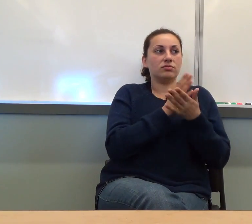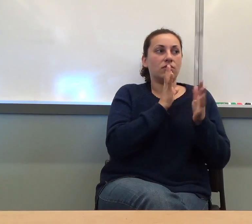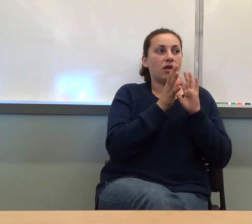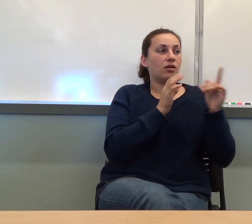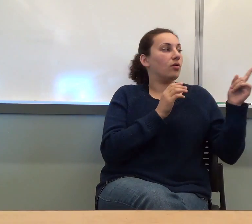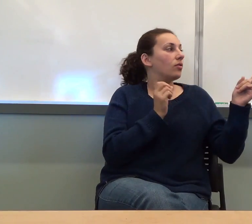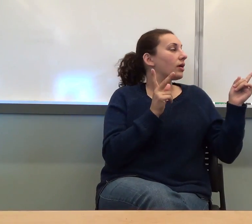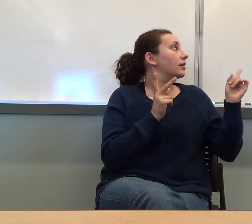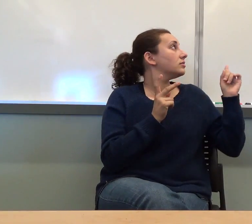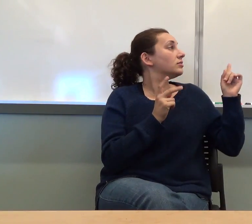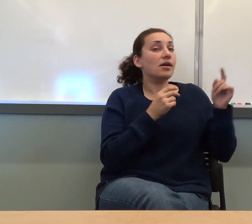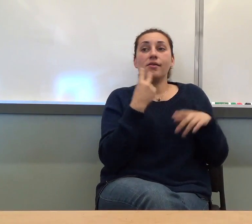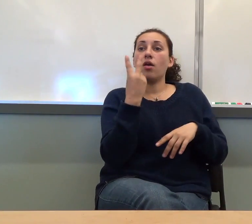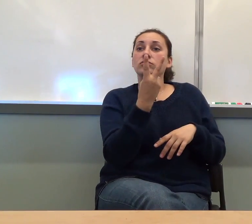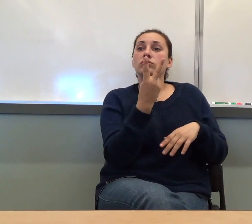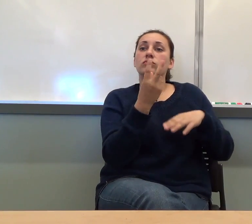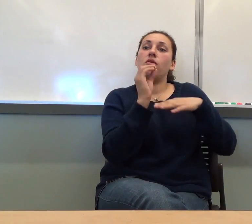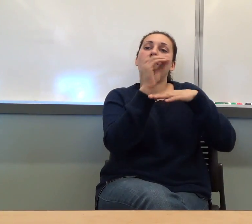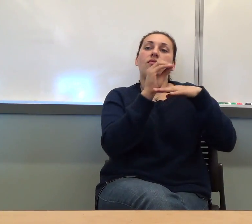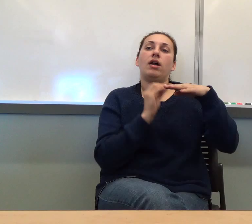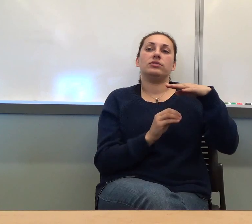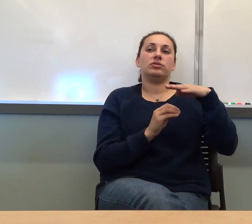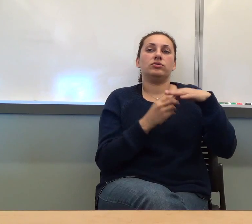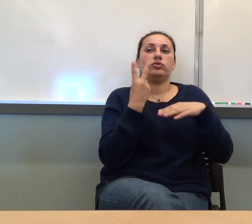of fractions. Number one is,